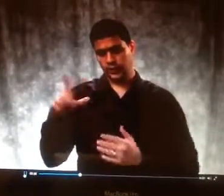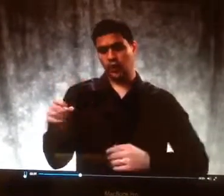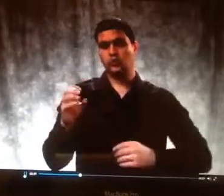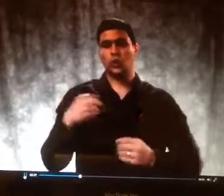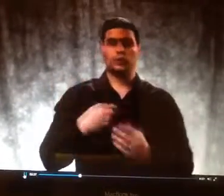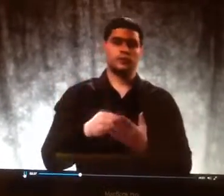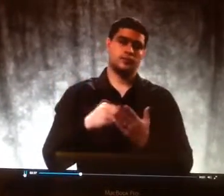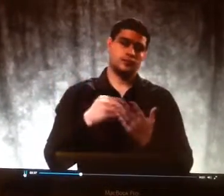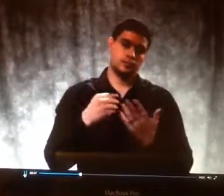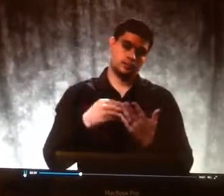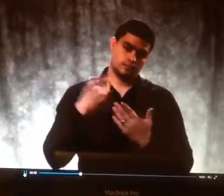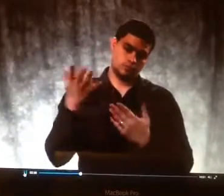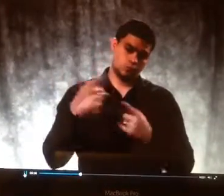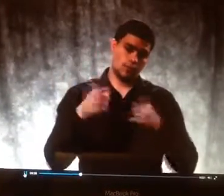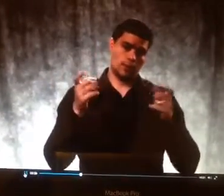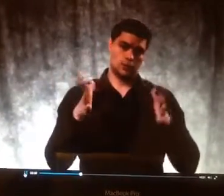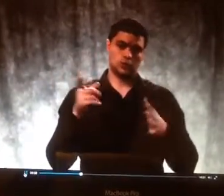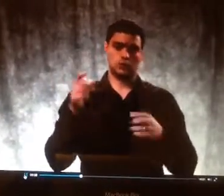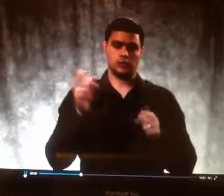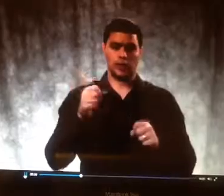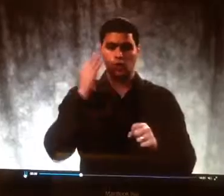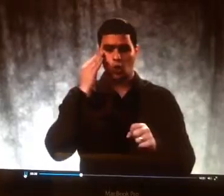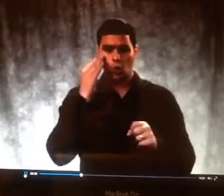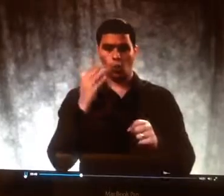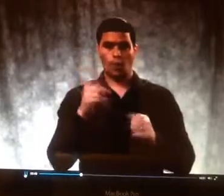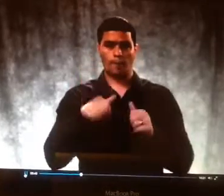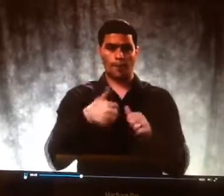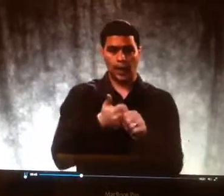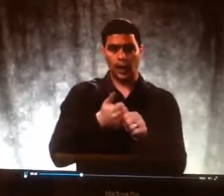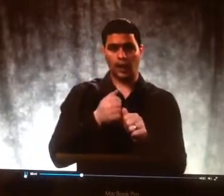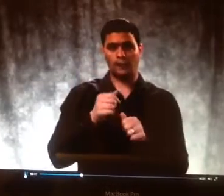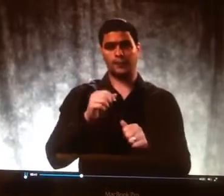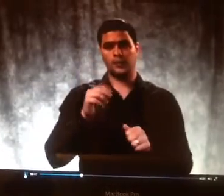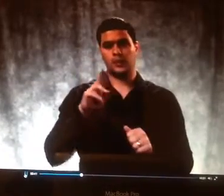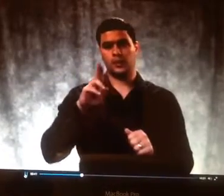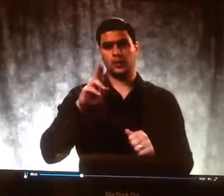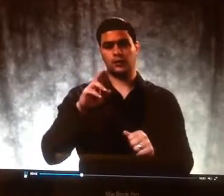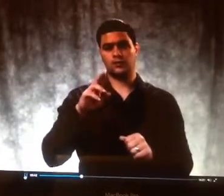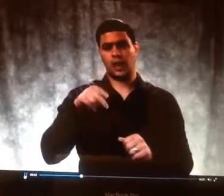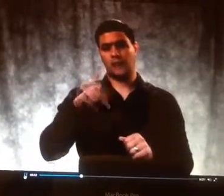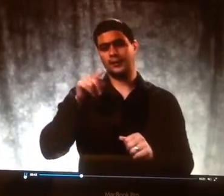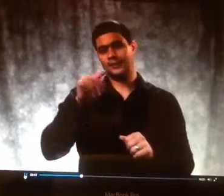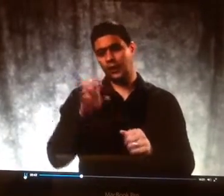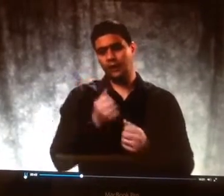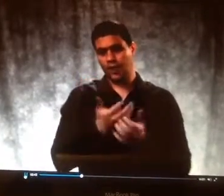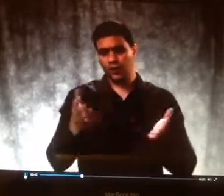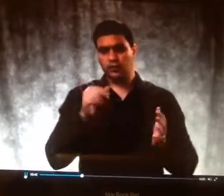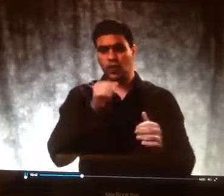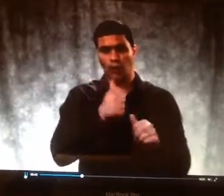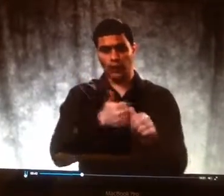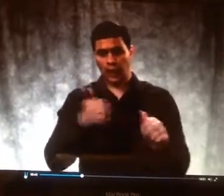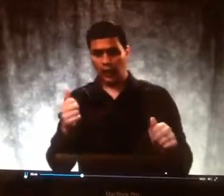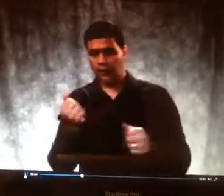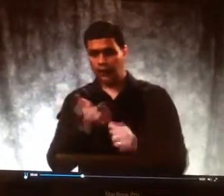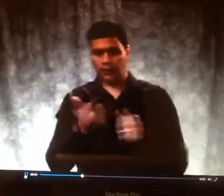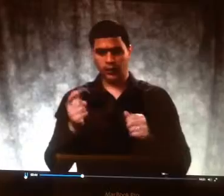to talk to them back and forth and get the information from the project. And it was also good for my manager because it was kind of a backup plan